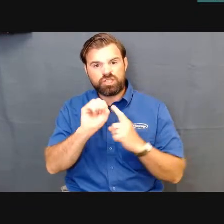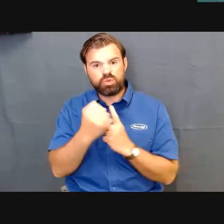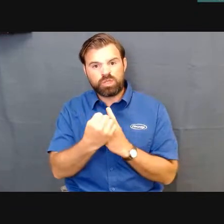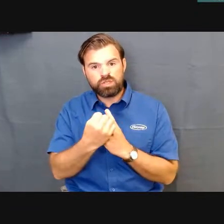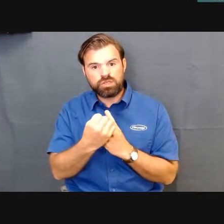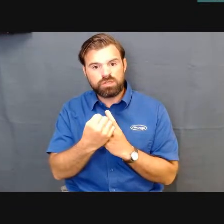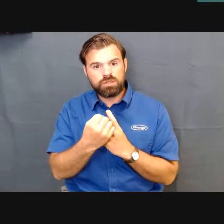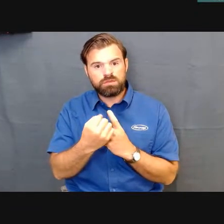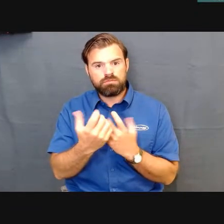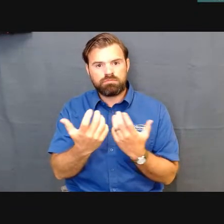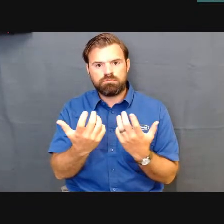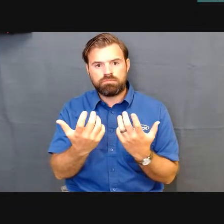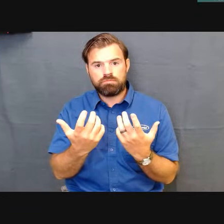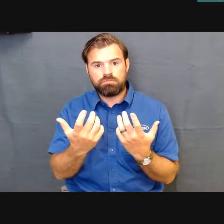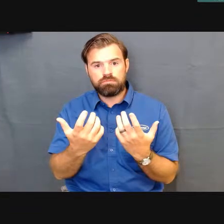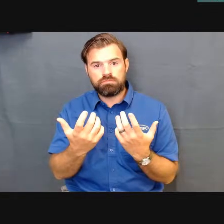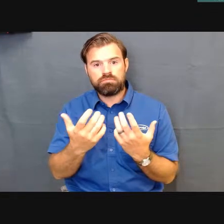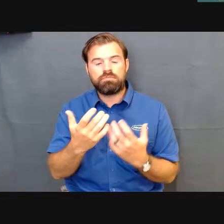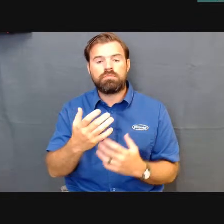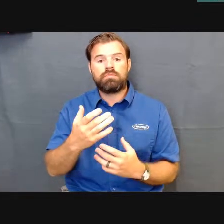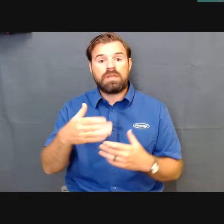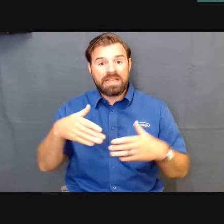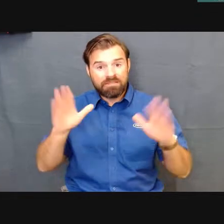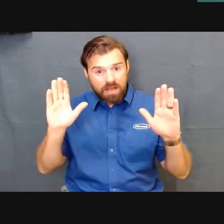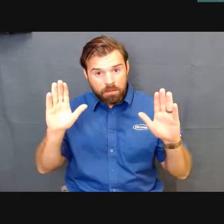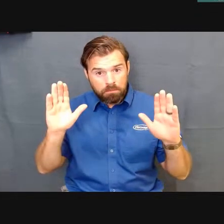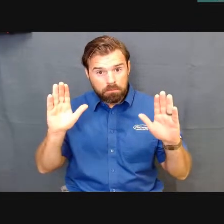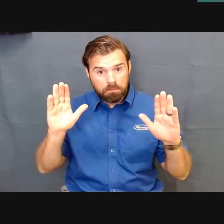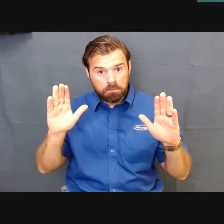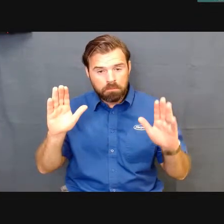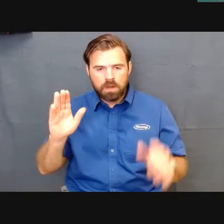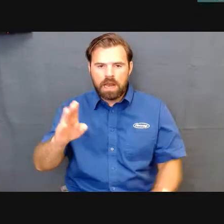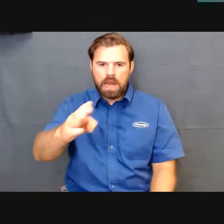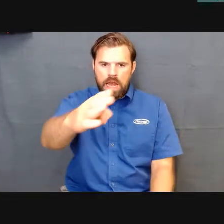difficulty, never,